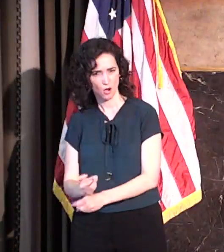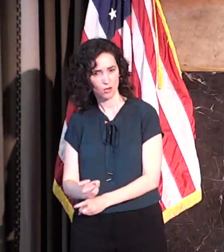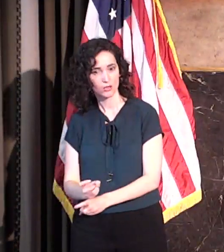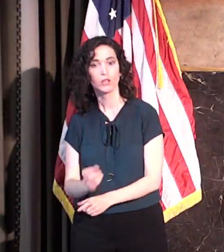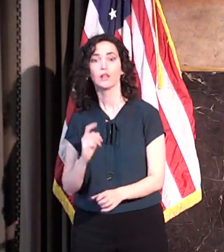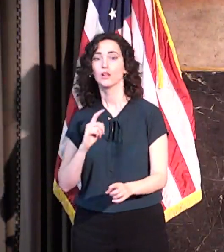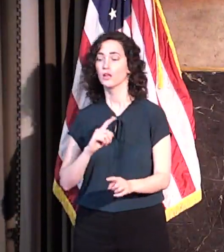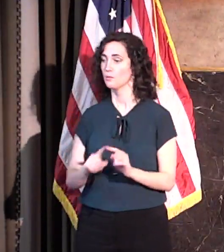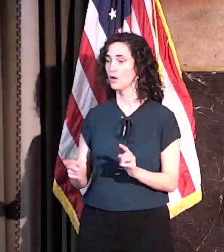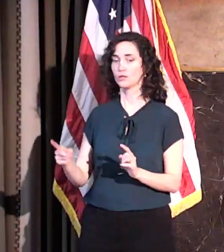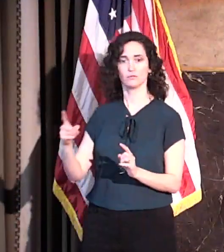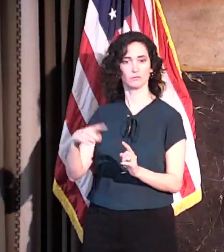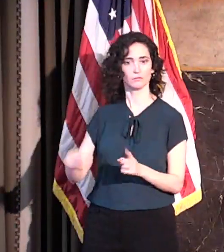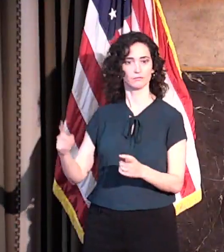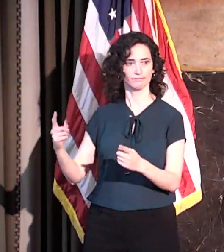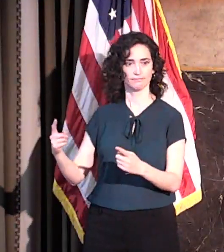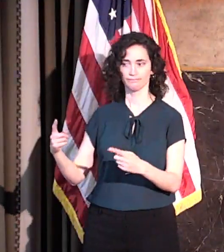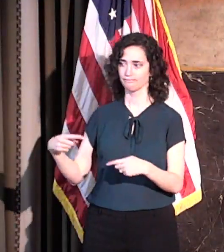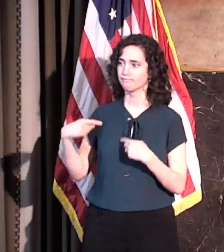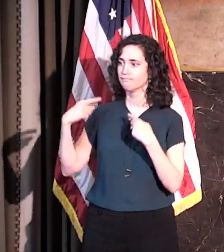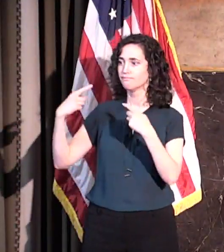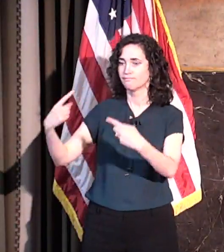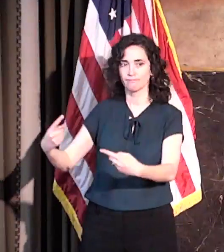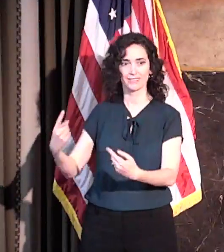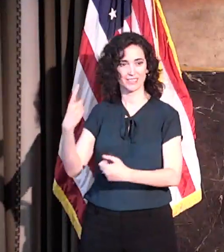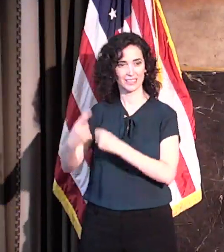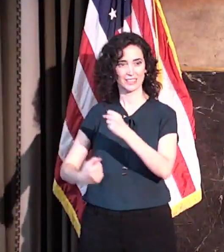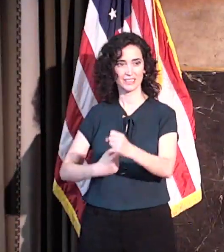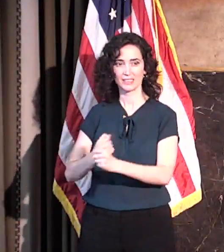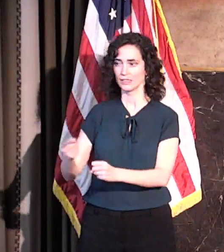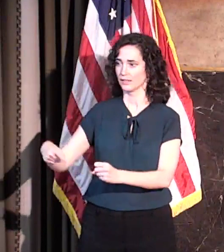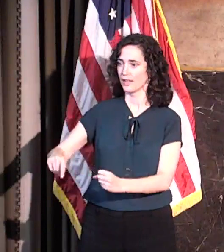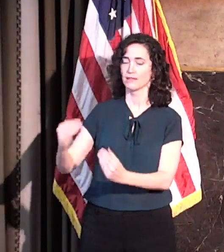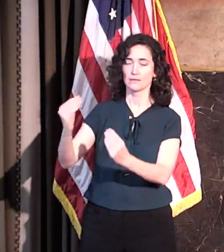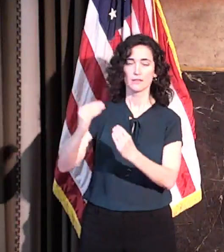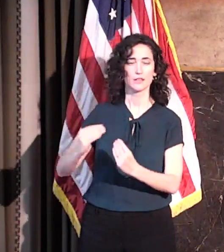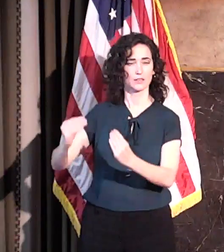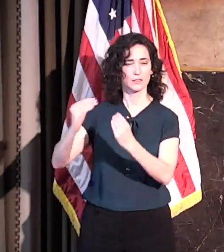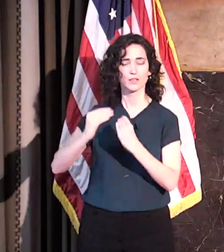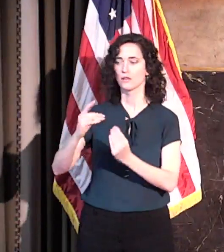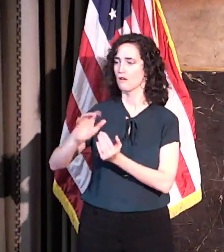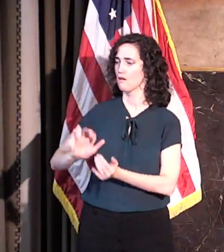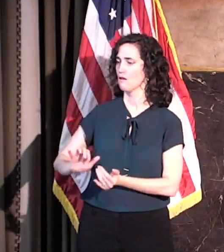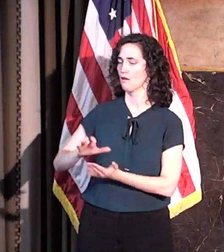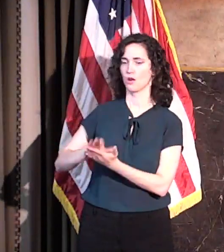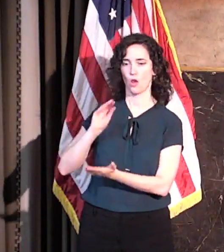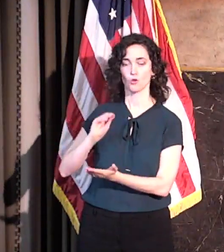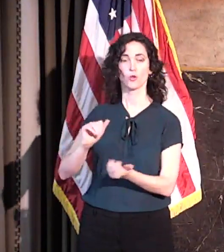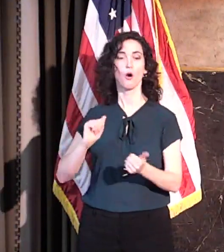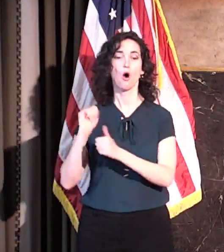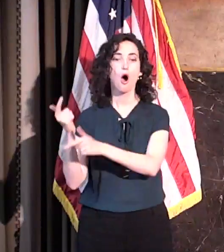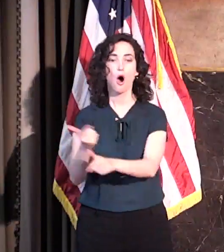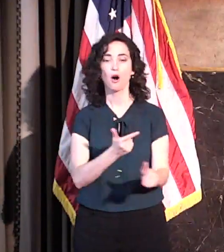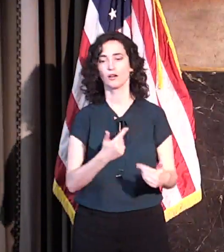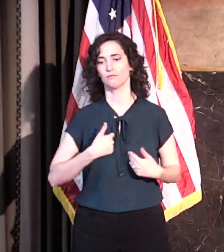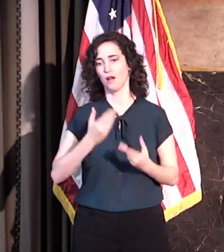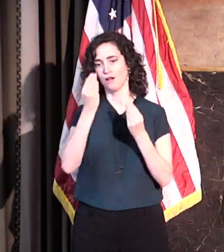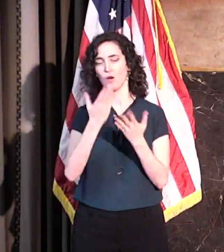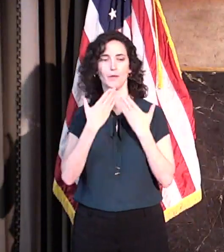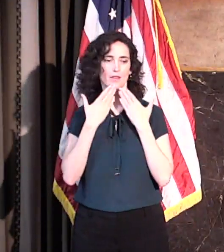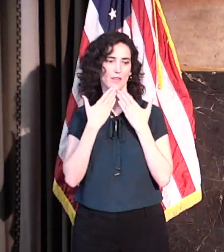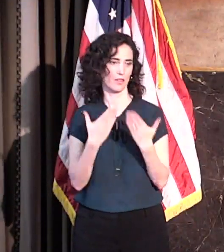us every step along the way during this pandemic. And I want to thank them all today. I